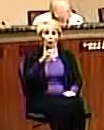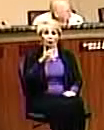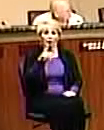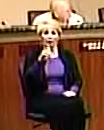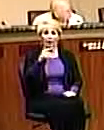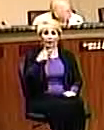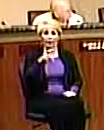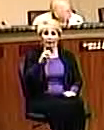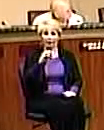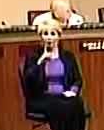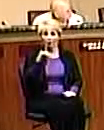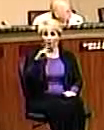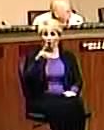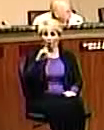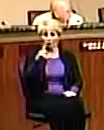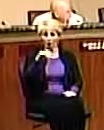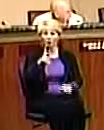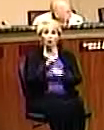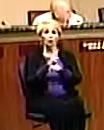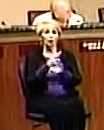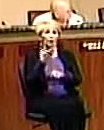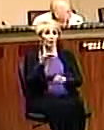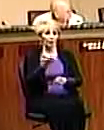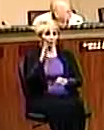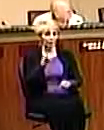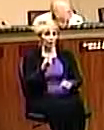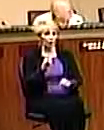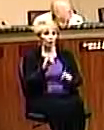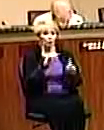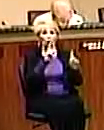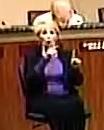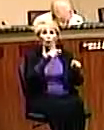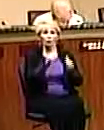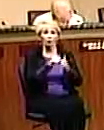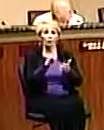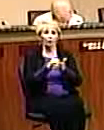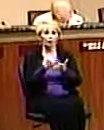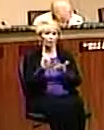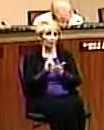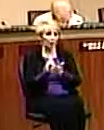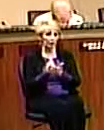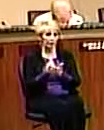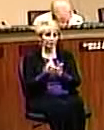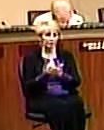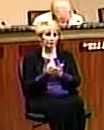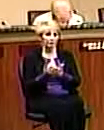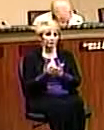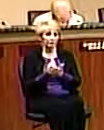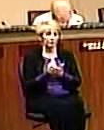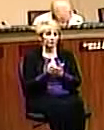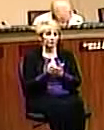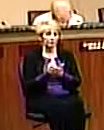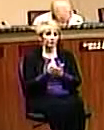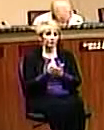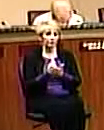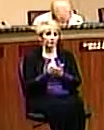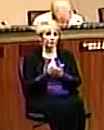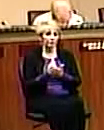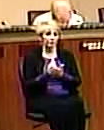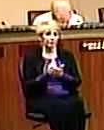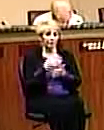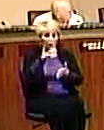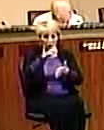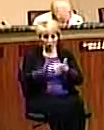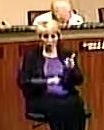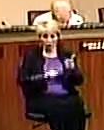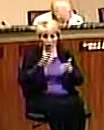Municipalities utilize them by going to them with an amount of money, and they'll garnish